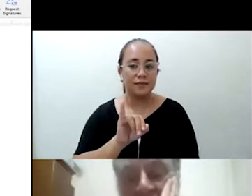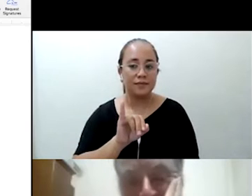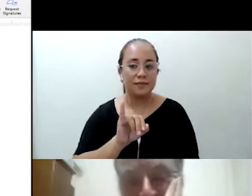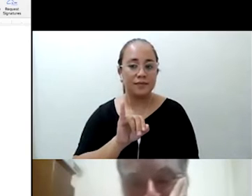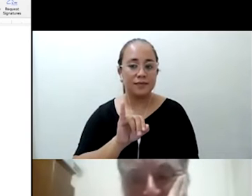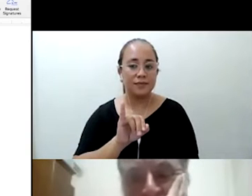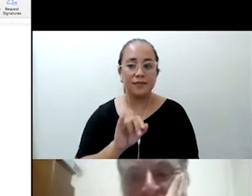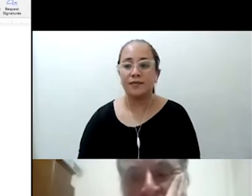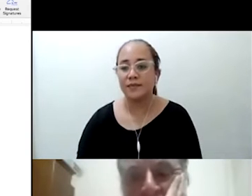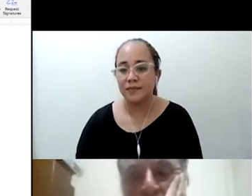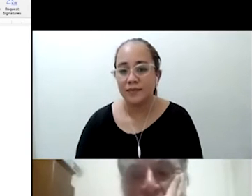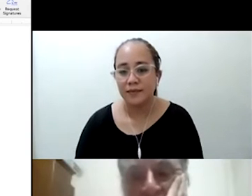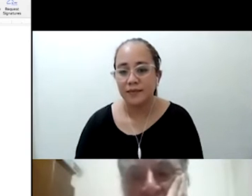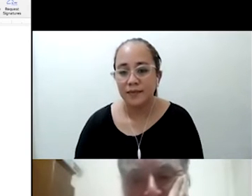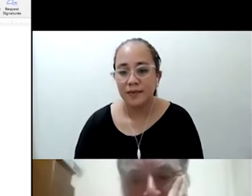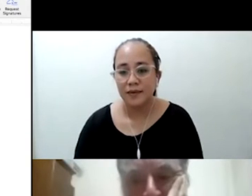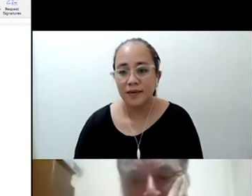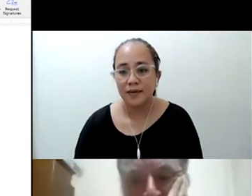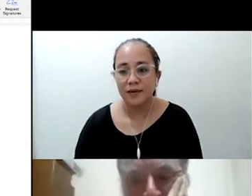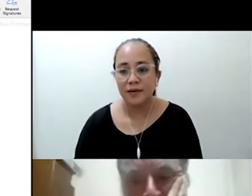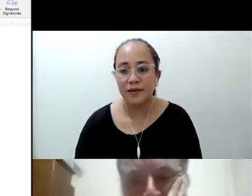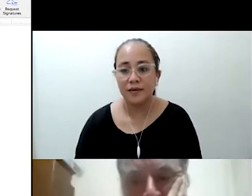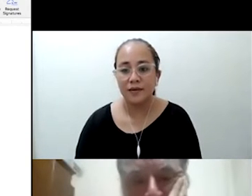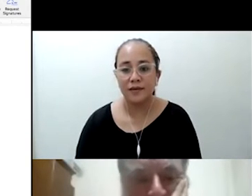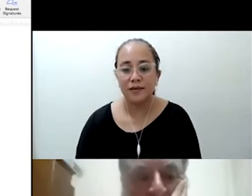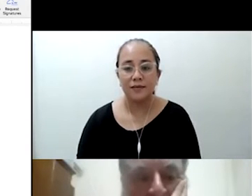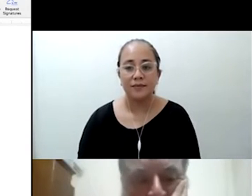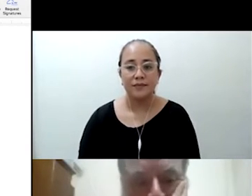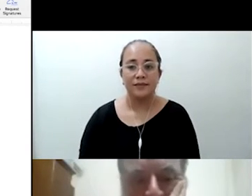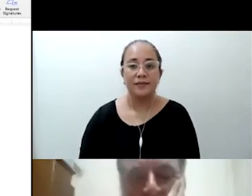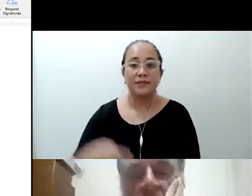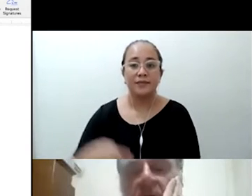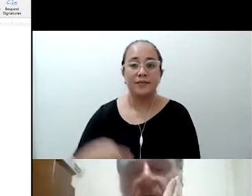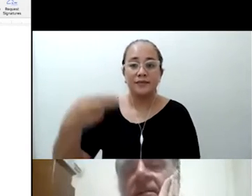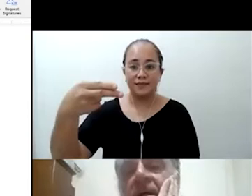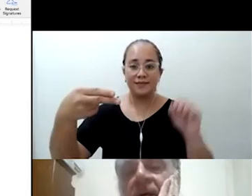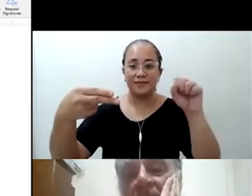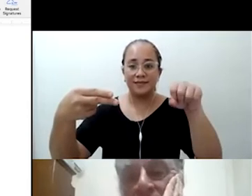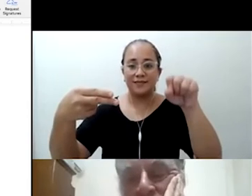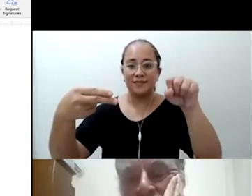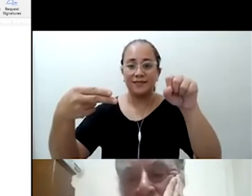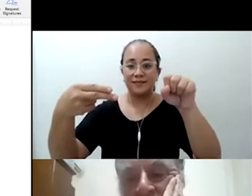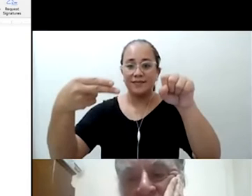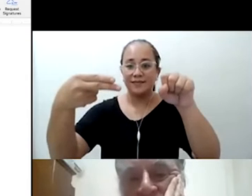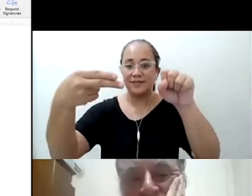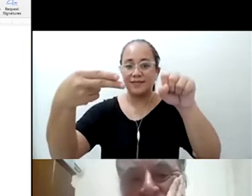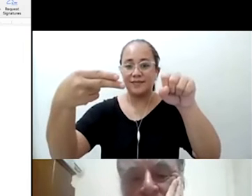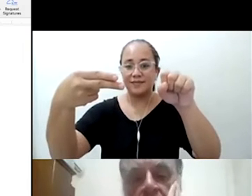hand. Which Most one? are signing H. H, And yes, shape of the okay. dominant hand. H is